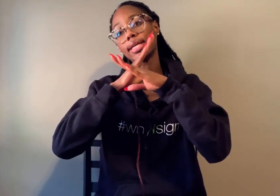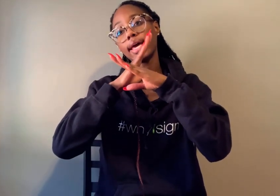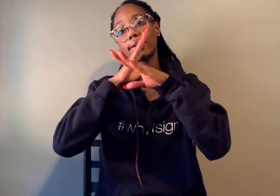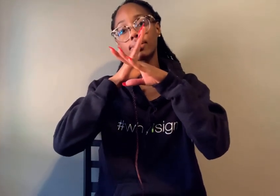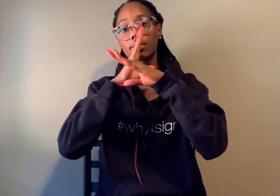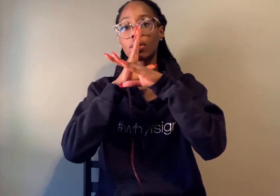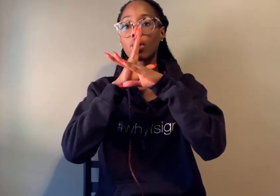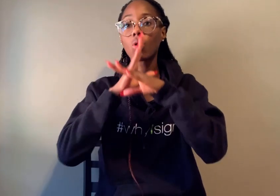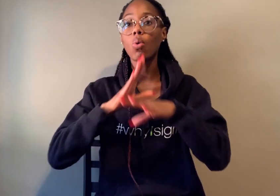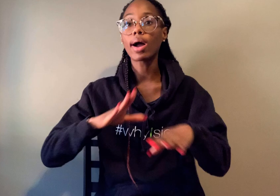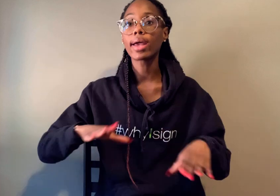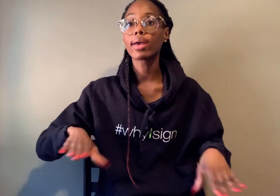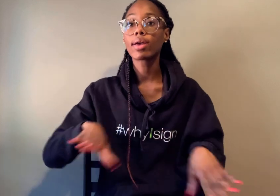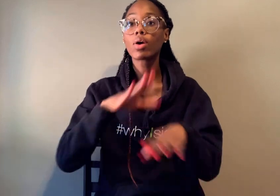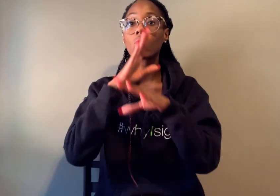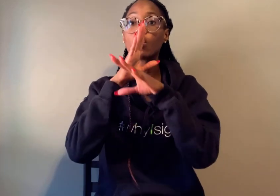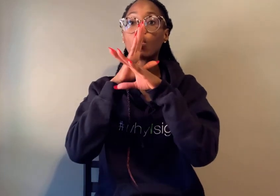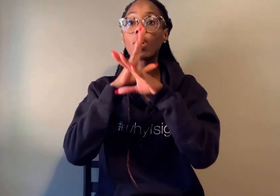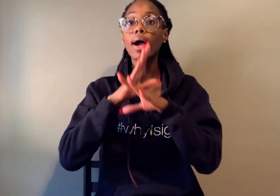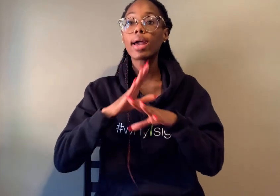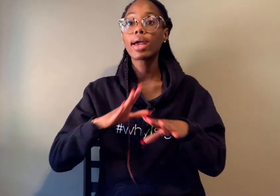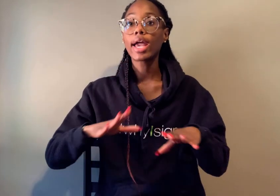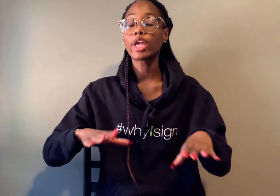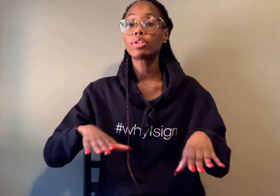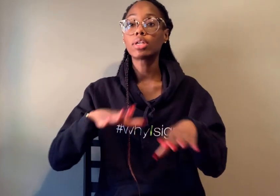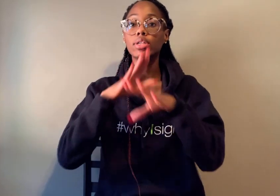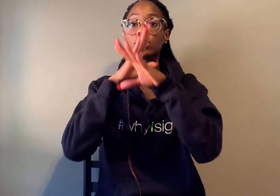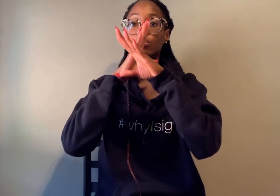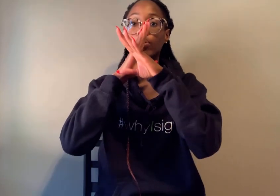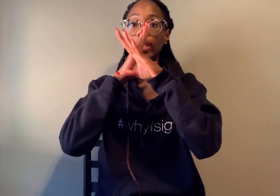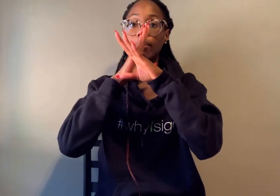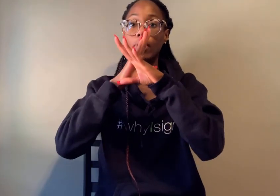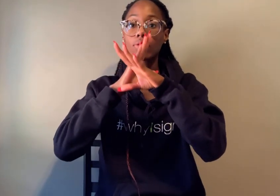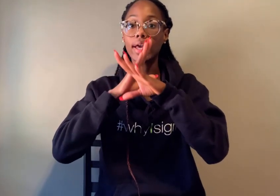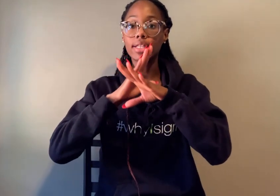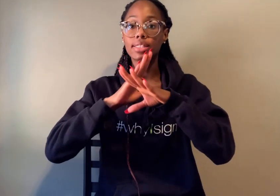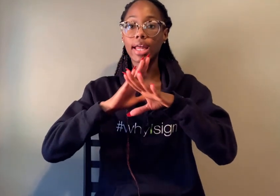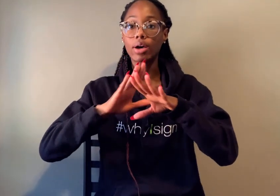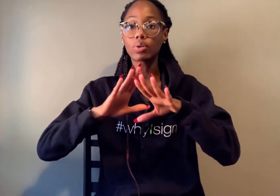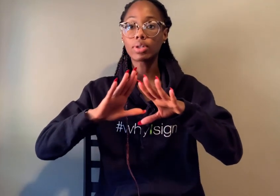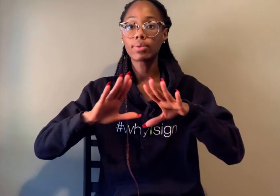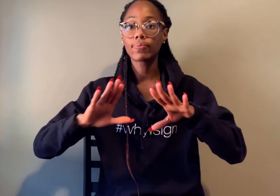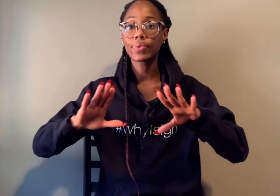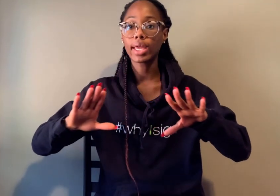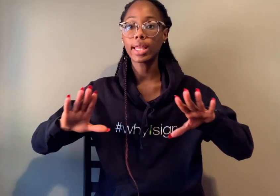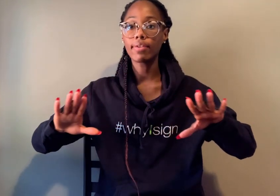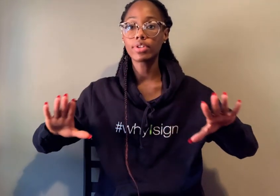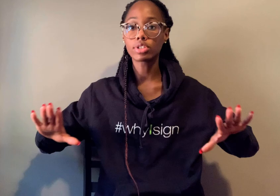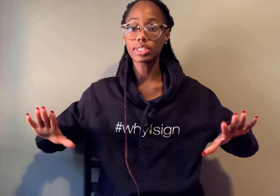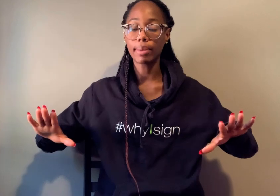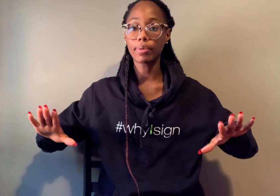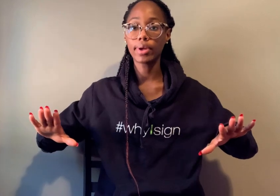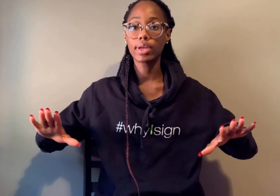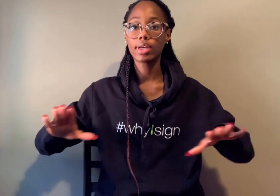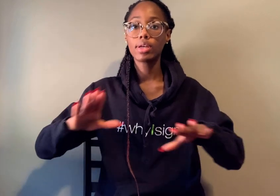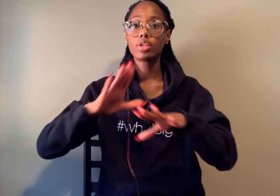X, quiet. And you're literally just bringing both hands down and they eventually separate. So